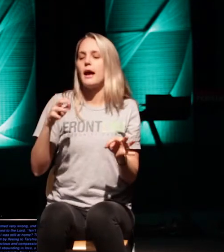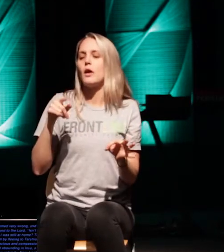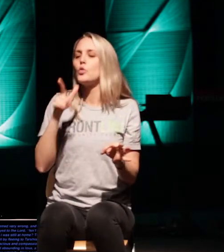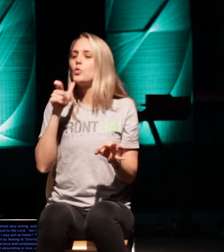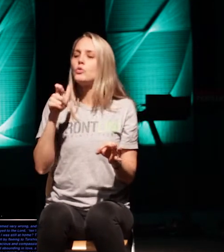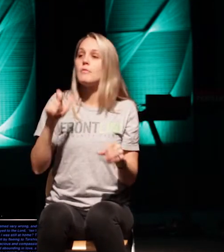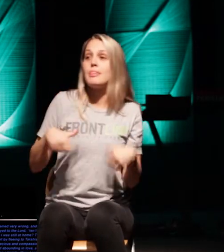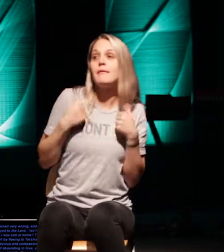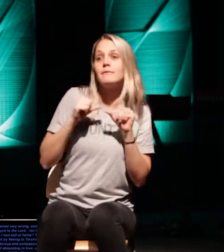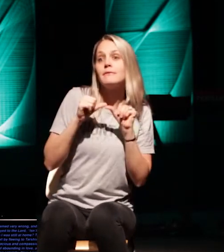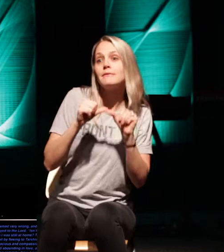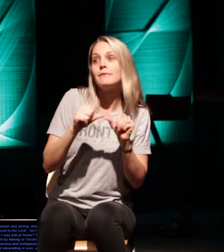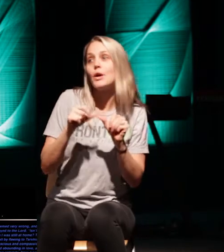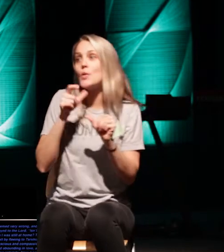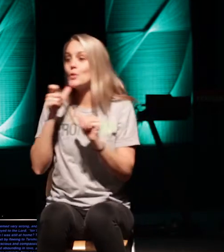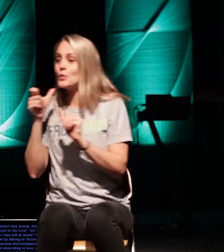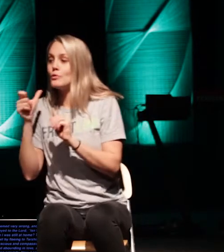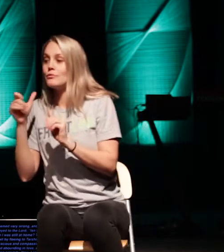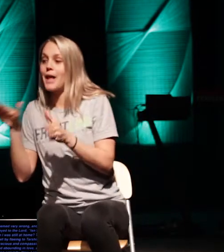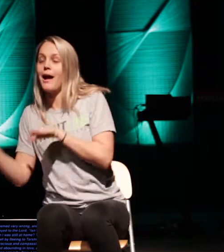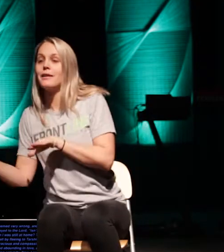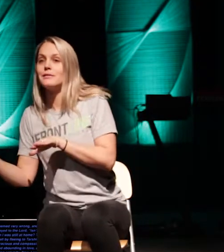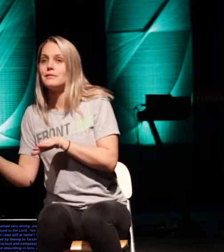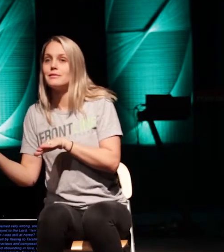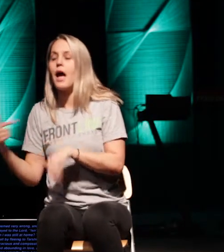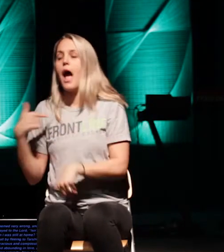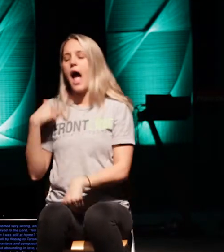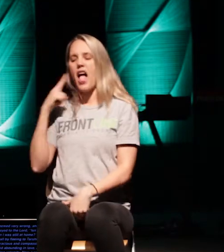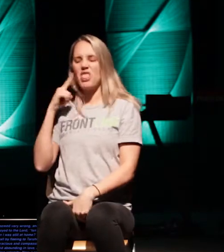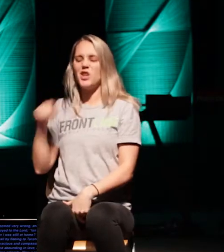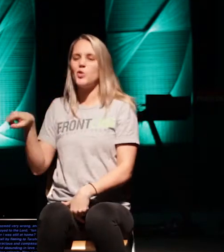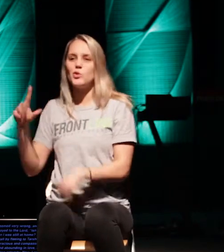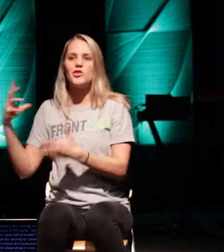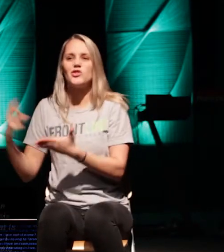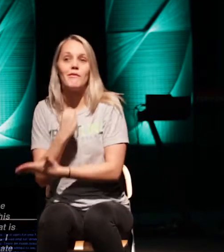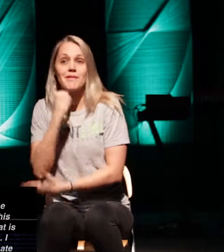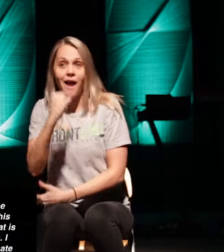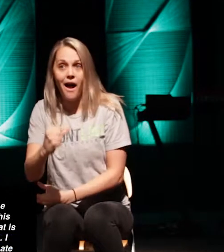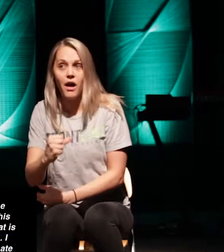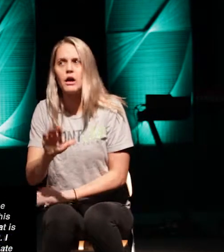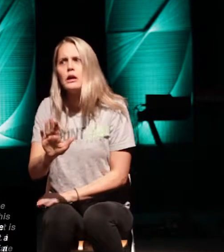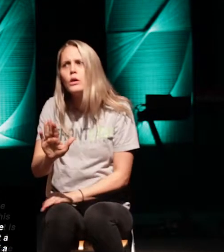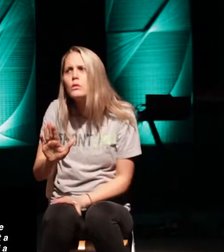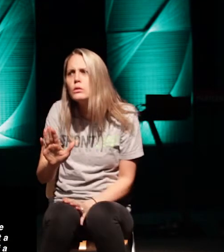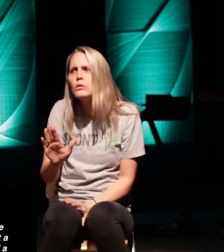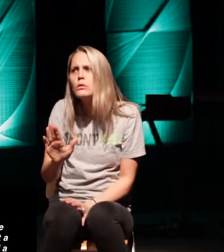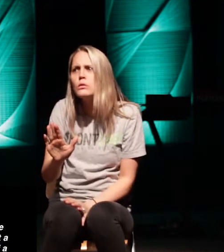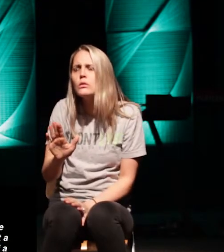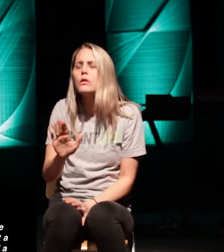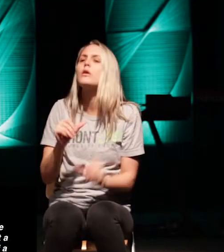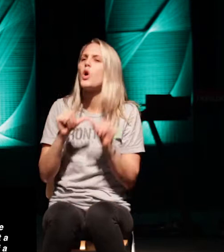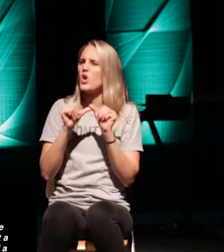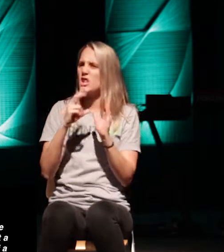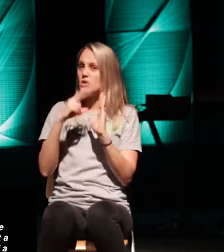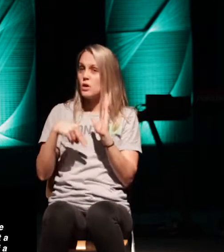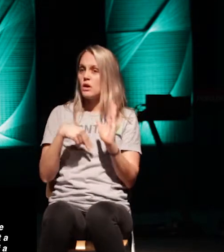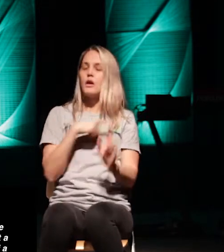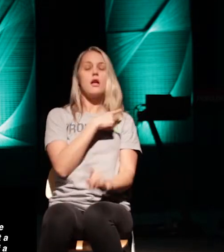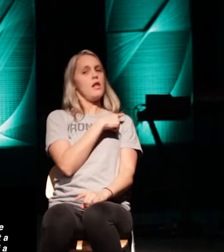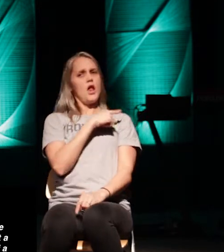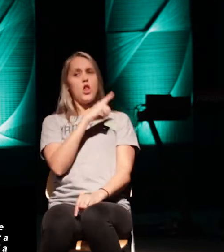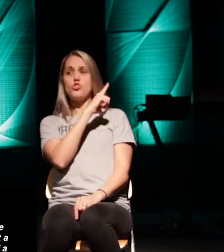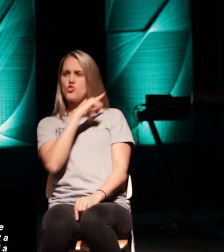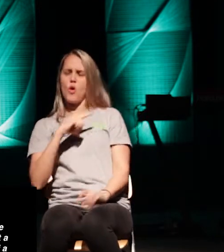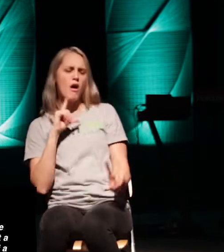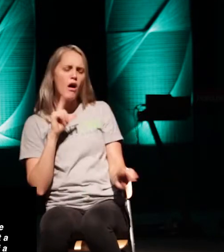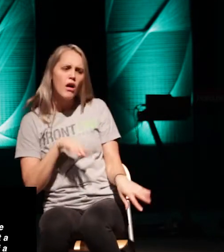it. Uh-oh. So let's keep reading. But the Lord replied, is it